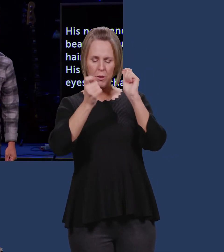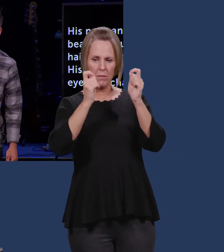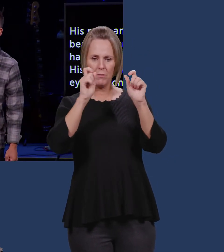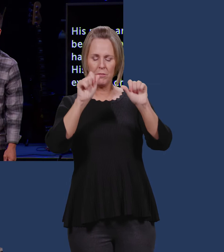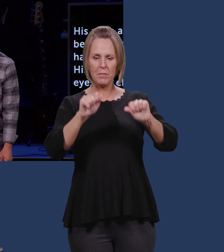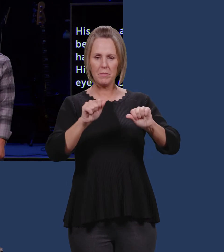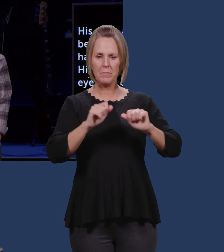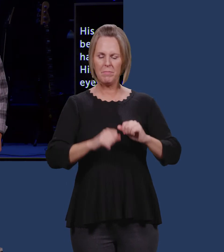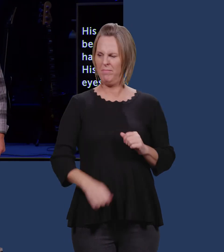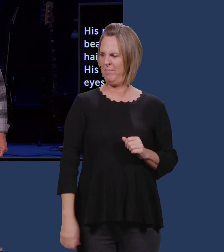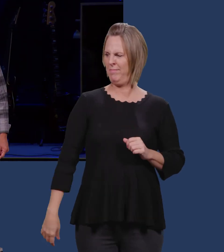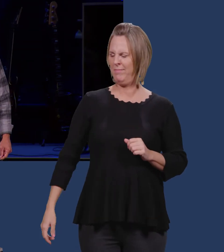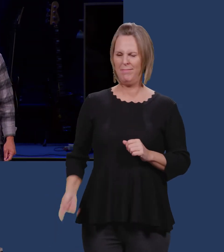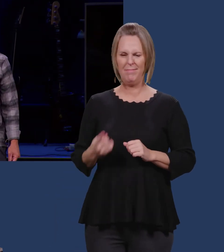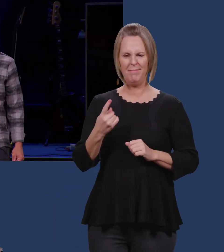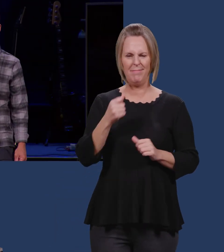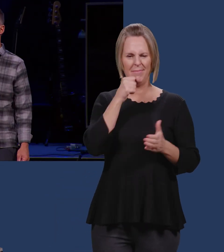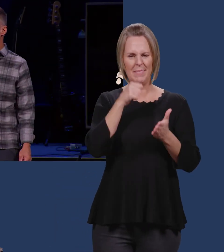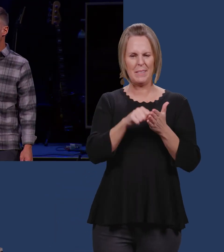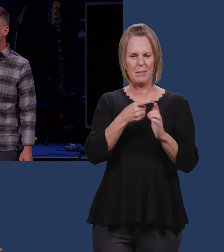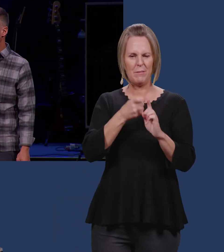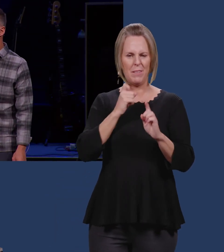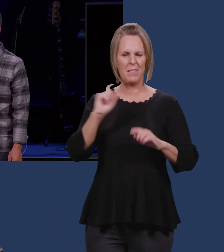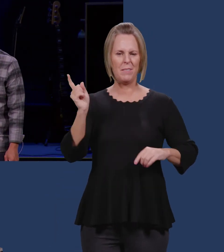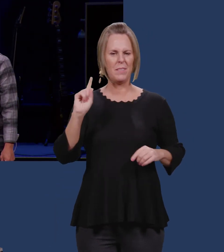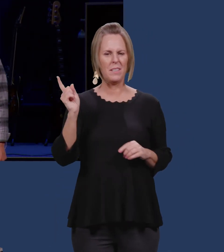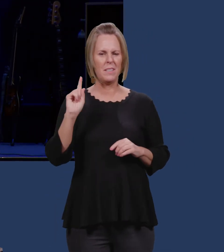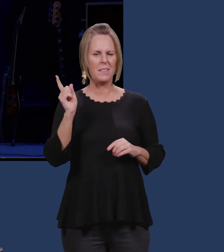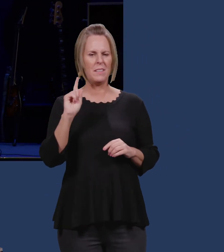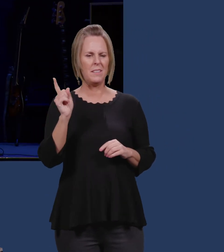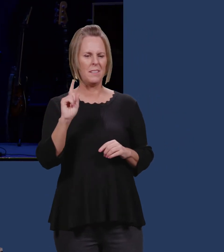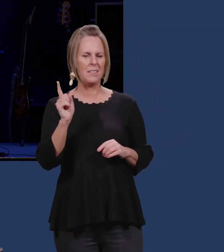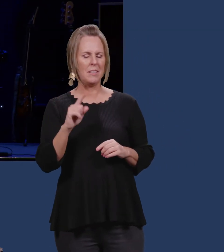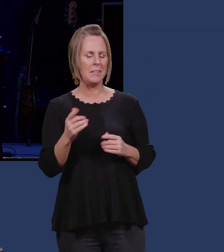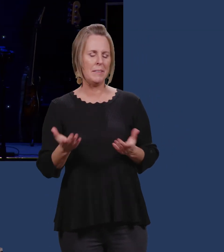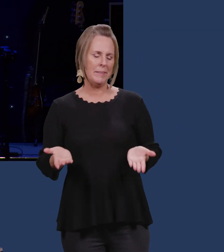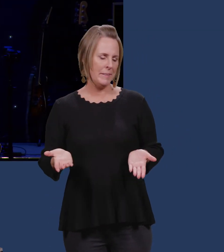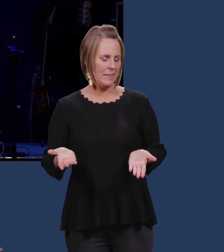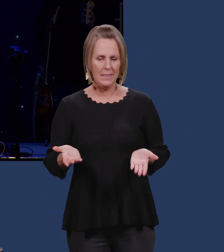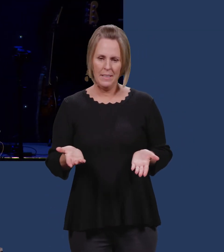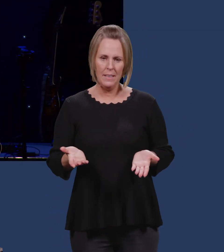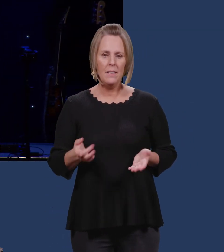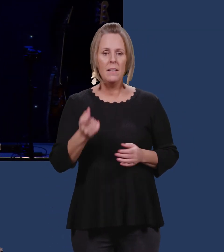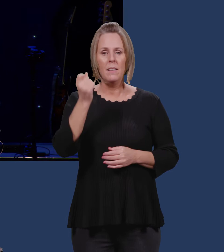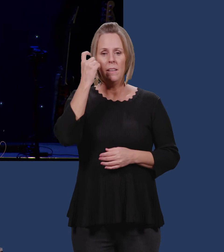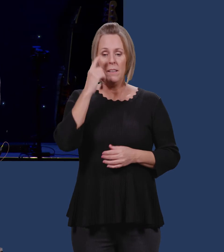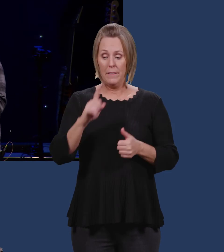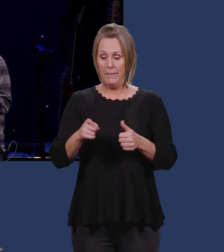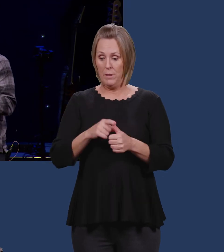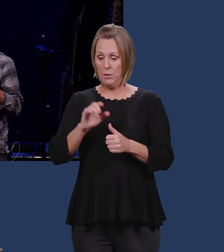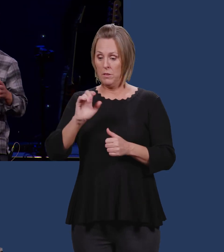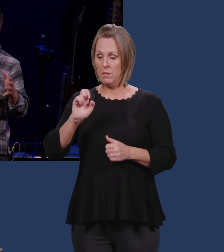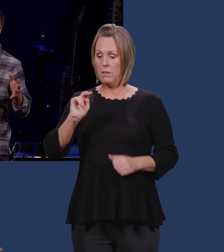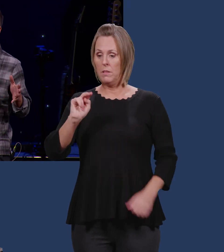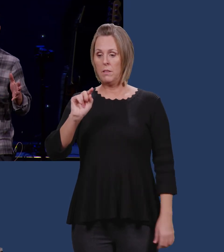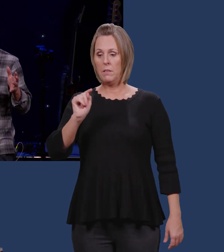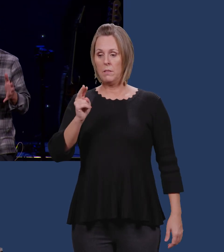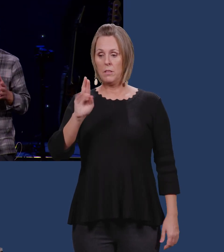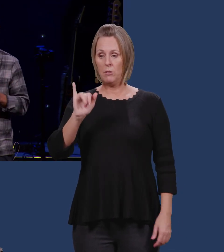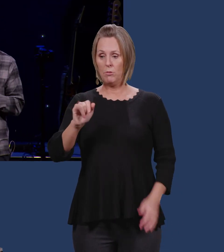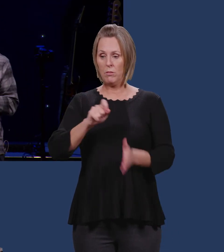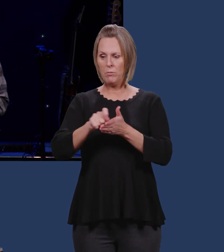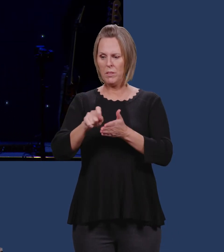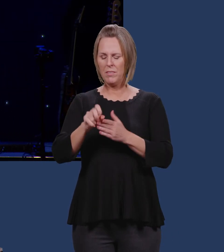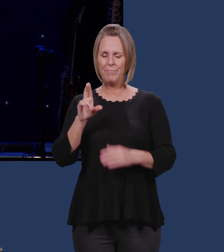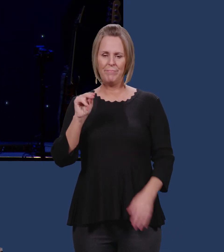So, where did this letter come from? Well, it said it was written in the first century. False. It was written somewhere